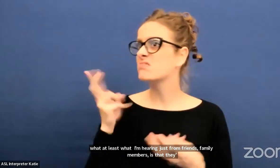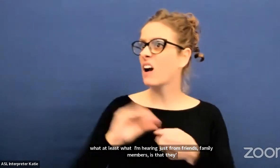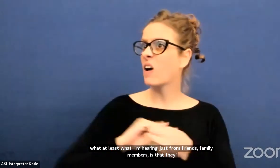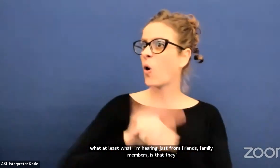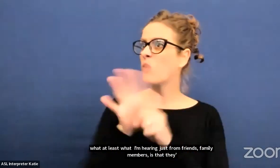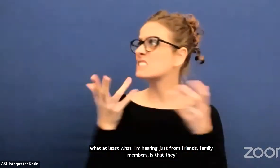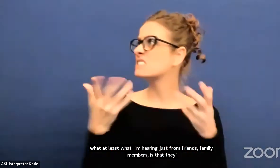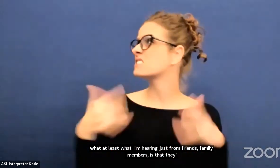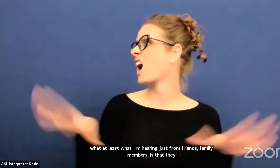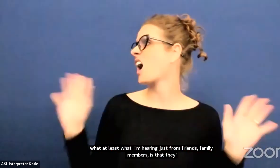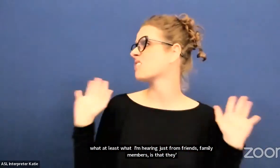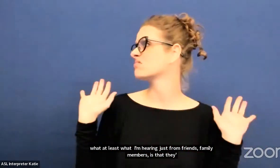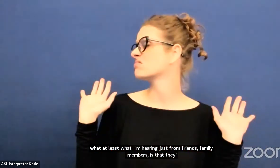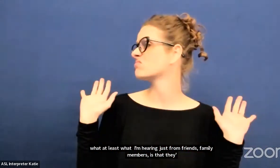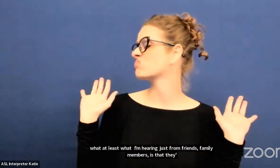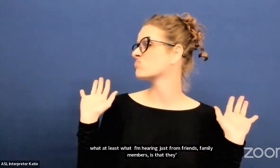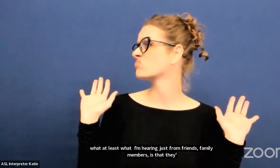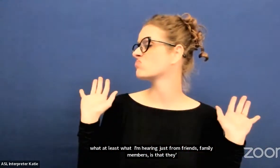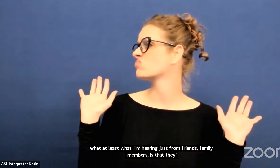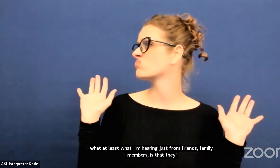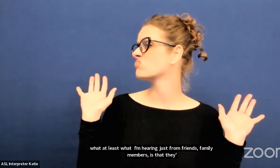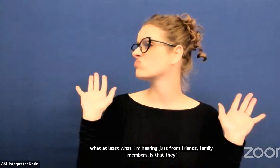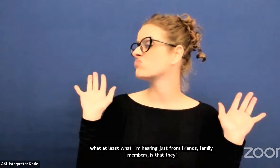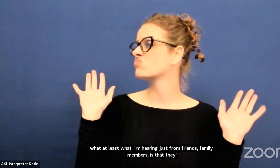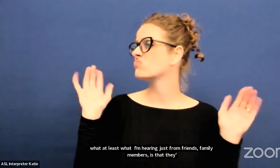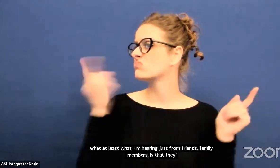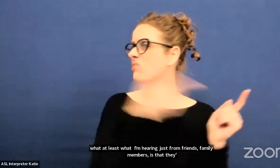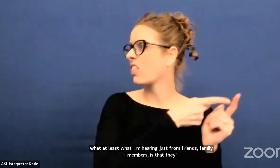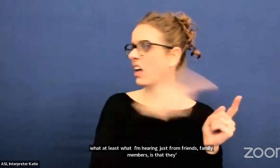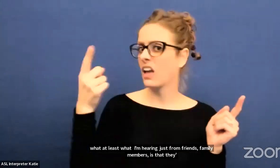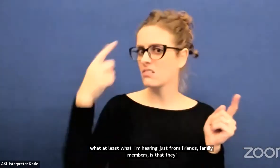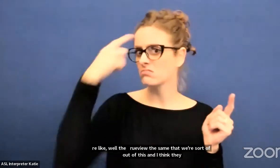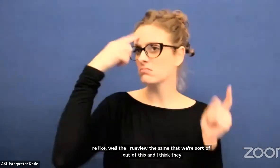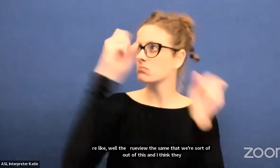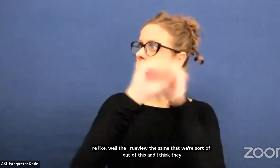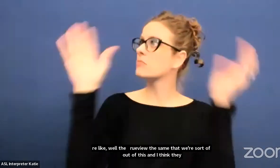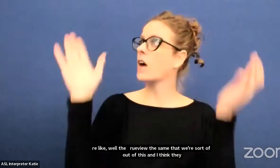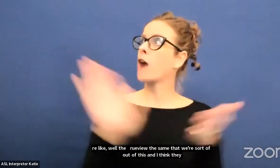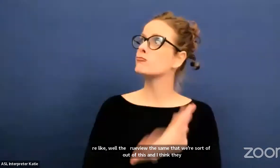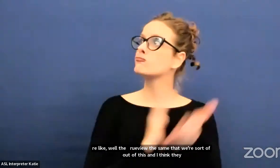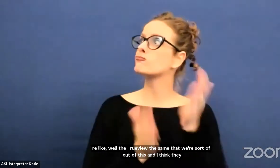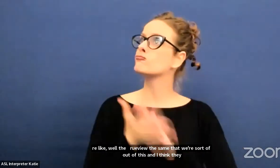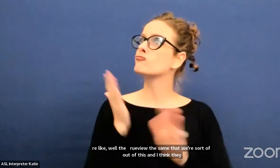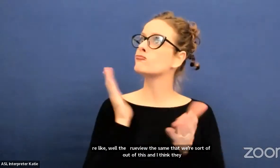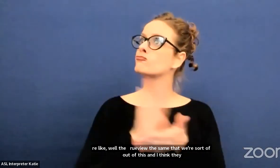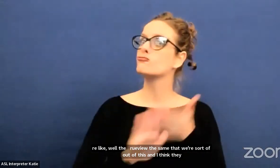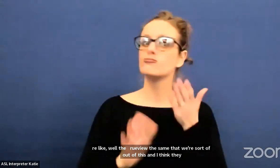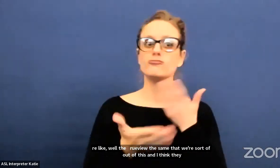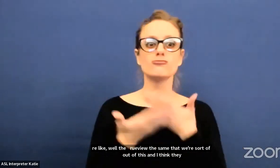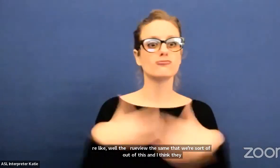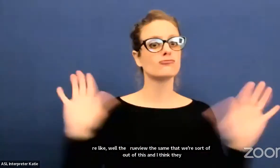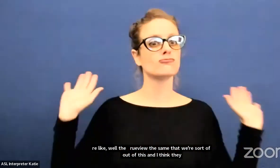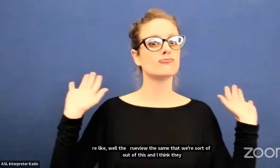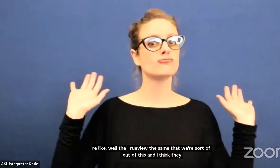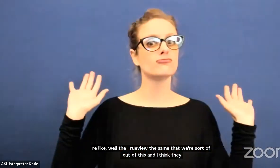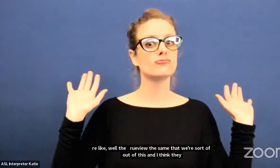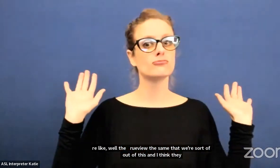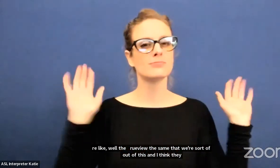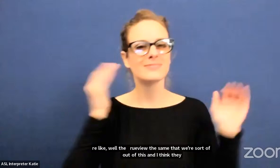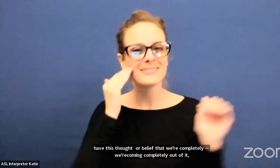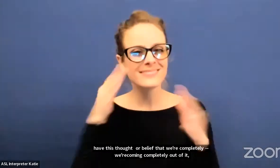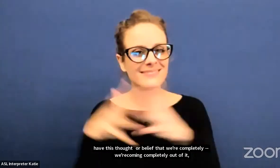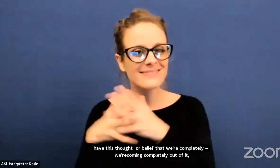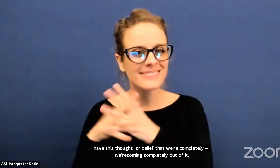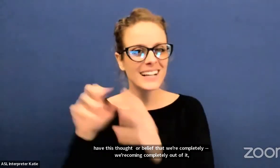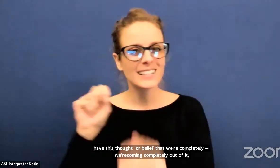think they sort of have this thought or belief that we're coming completely out of it, right? And it's like, well, the Super Bowl is